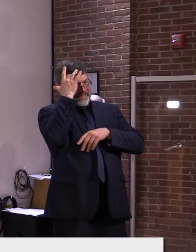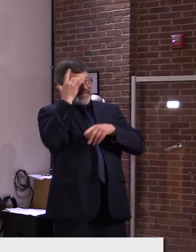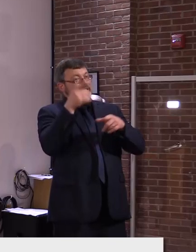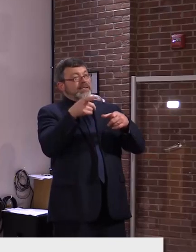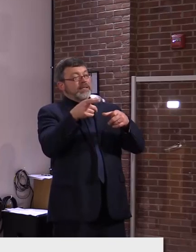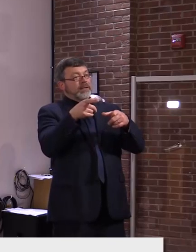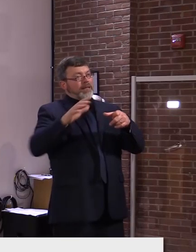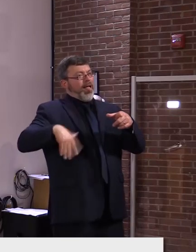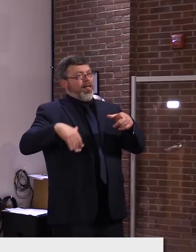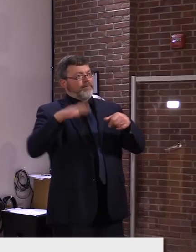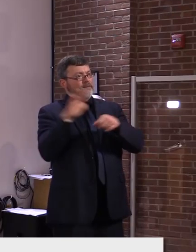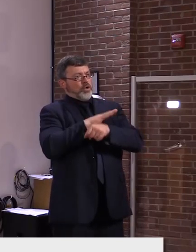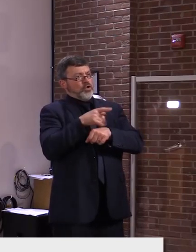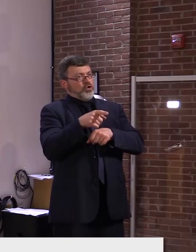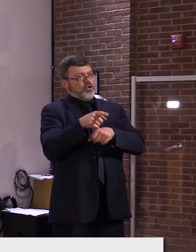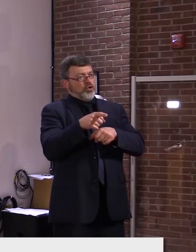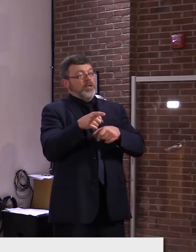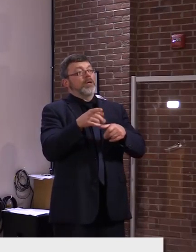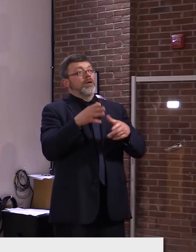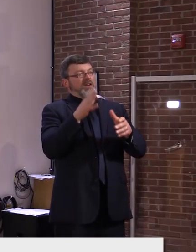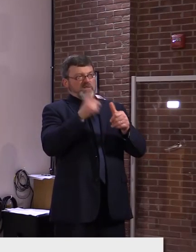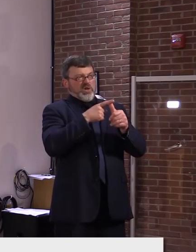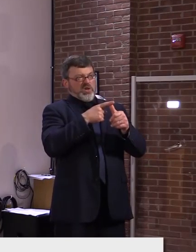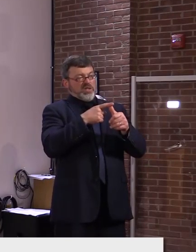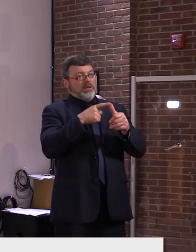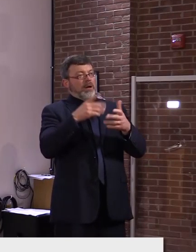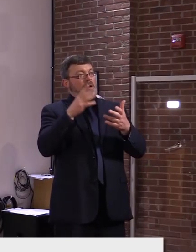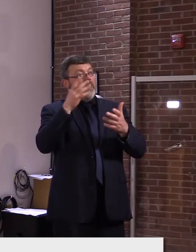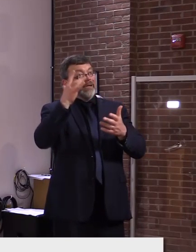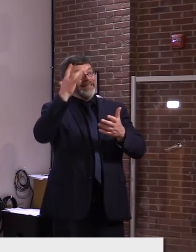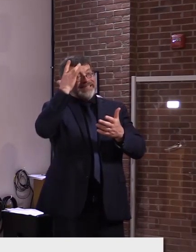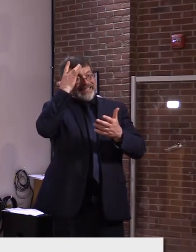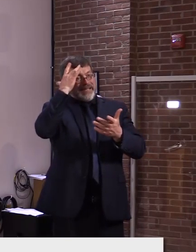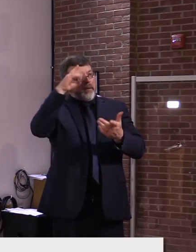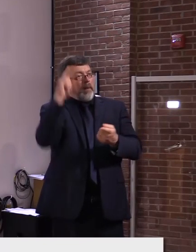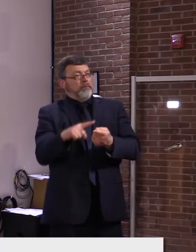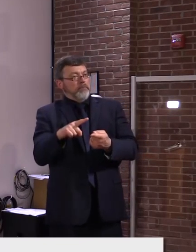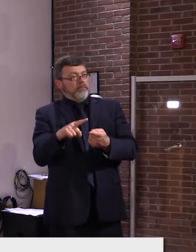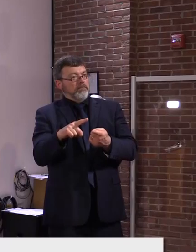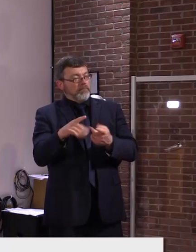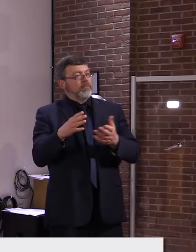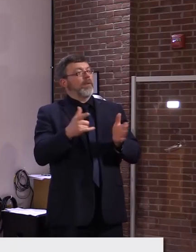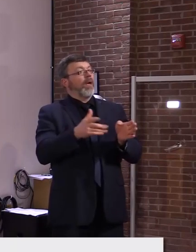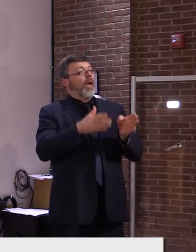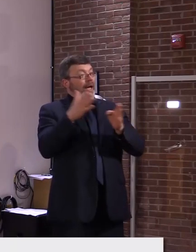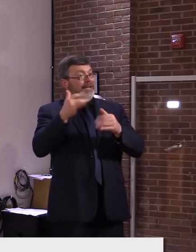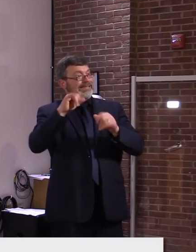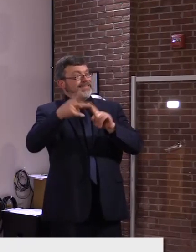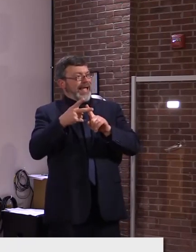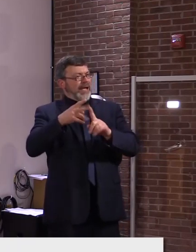to person that it keeps reaching dead ends. And the more dead ends it reaches, the less we're going to see of